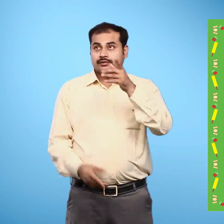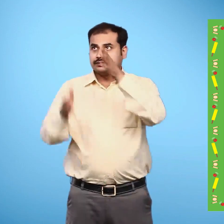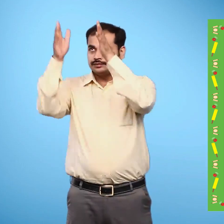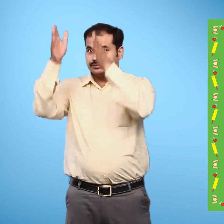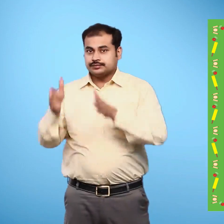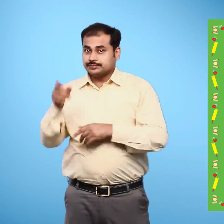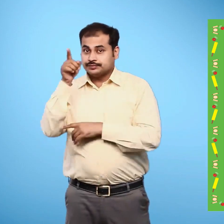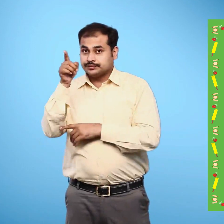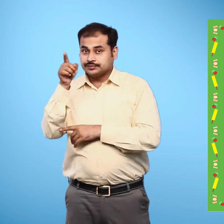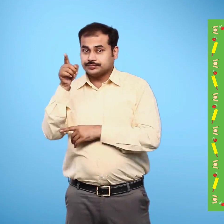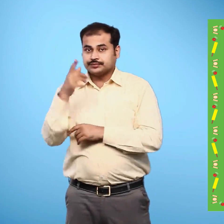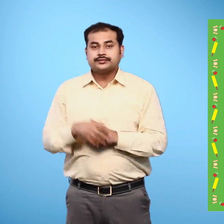Heading column 1.